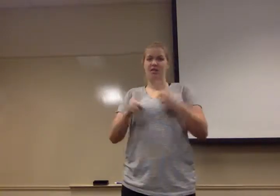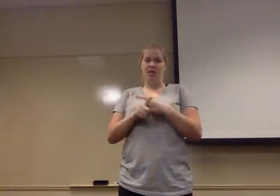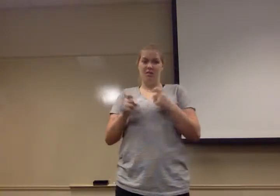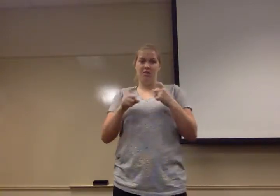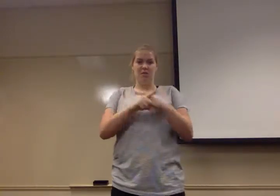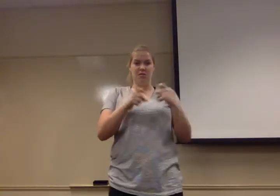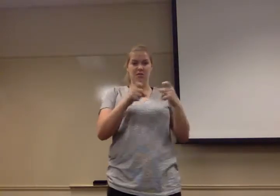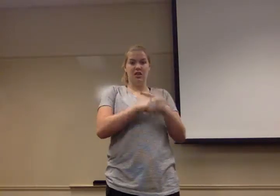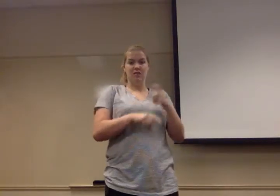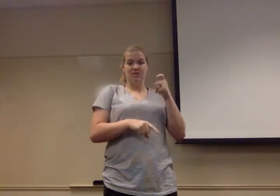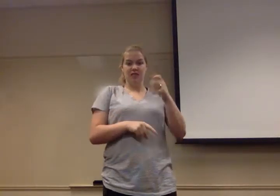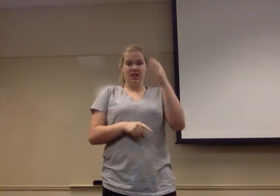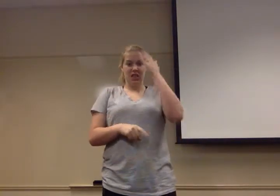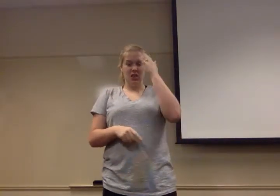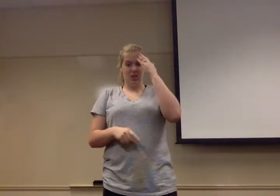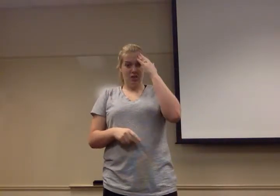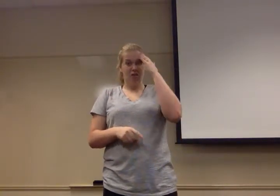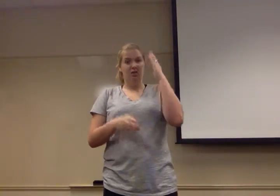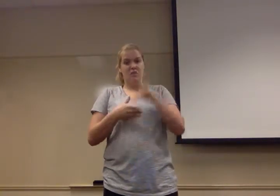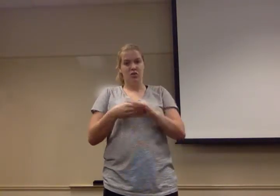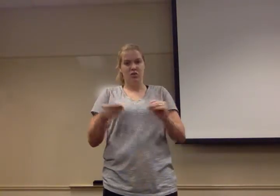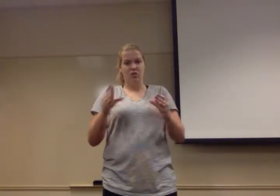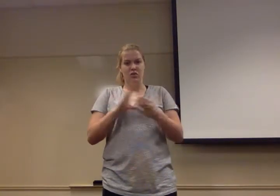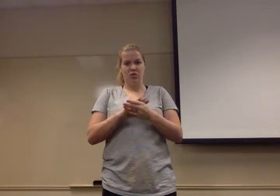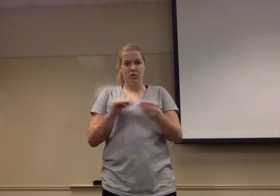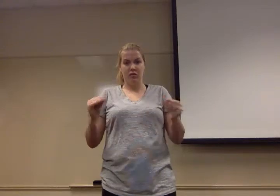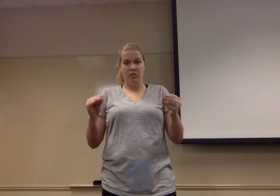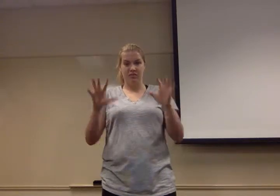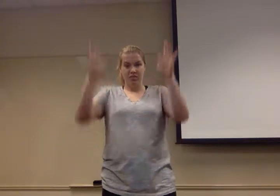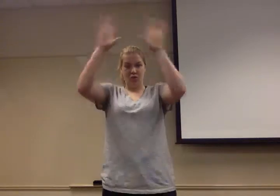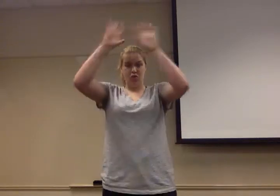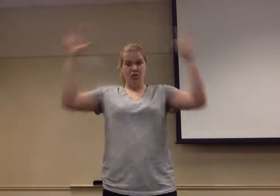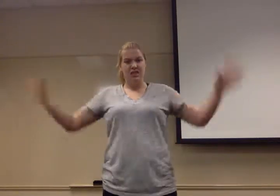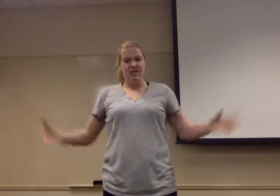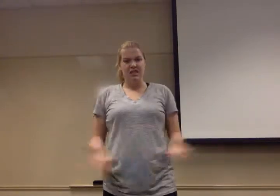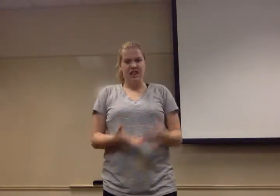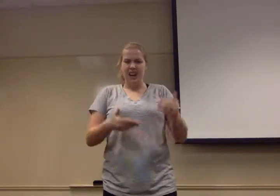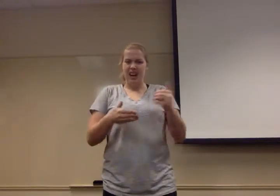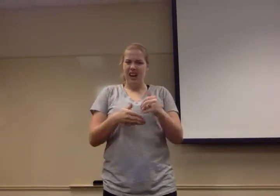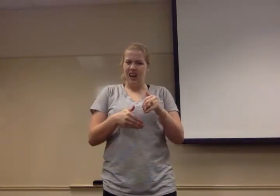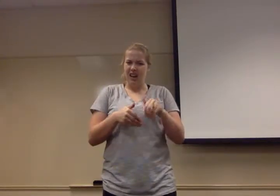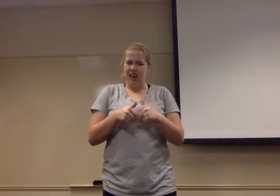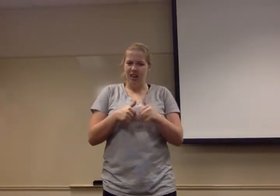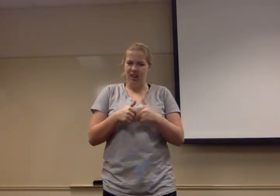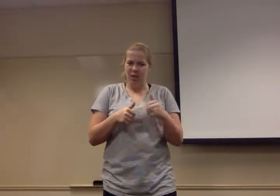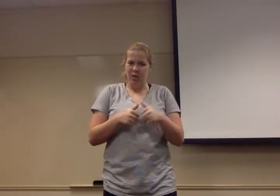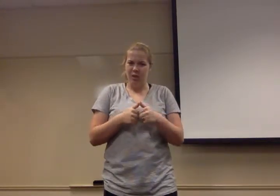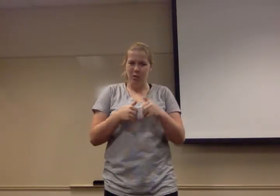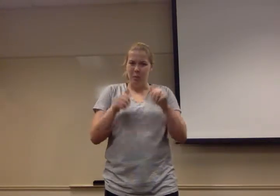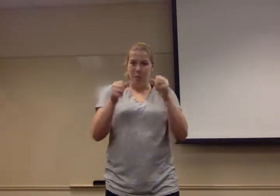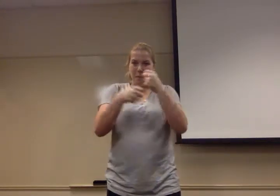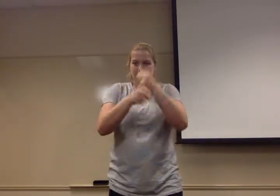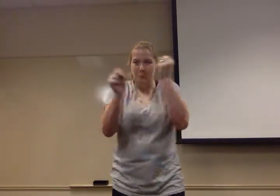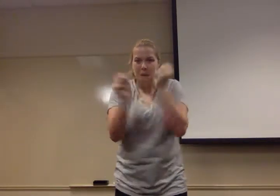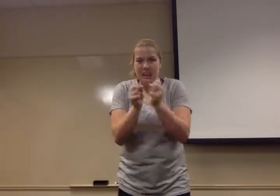know this story of how the universe creates complexity despite the second law. And why complexity